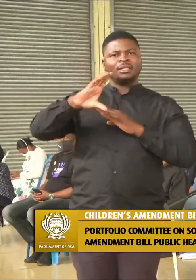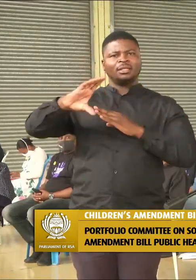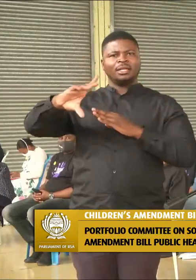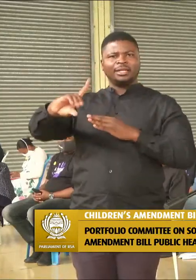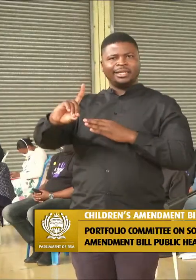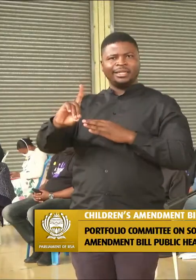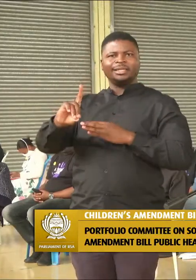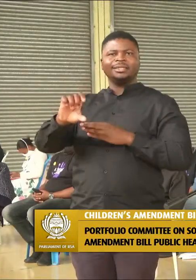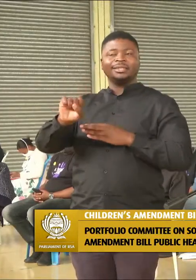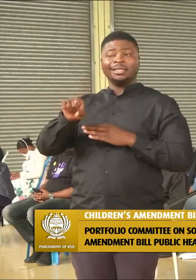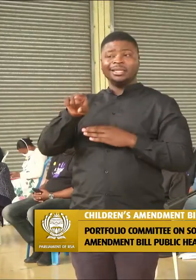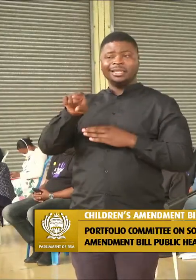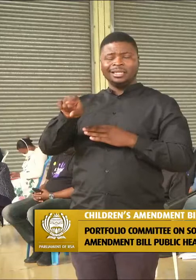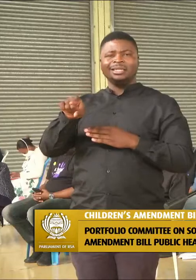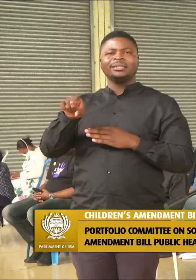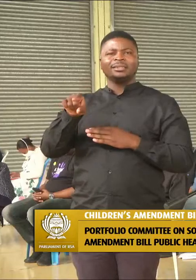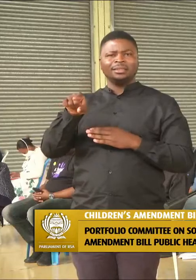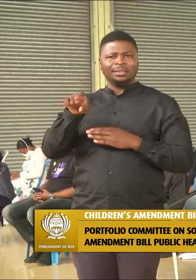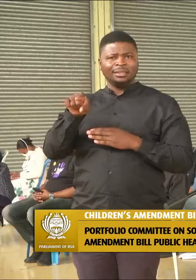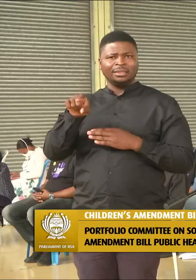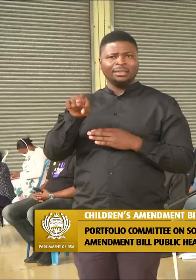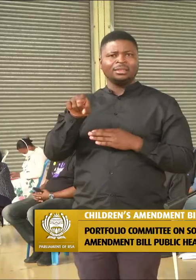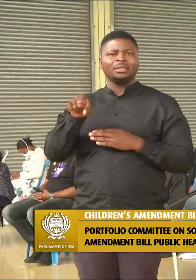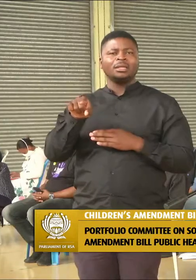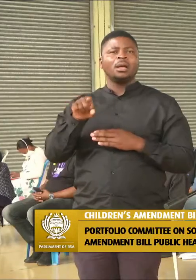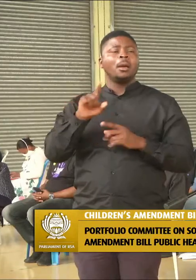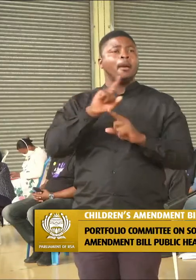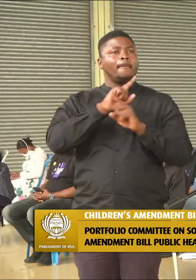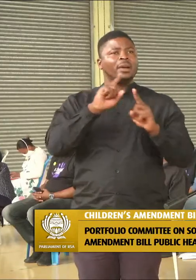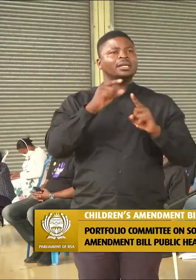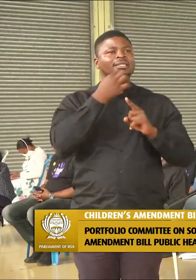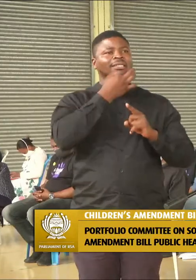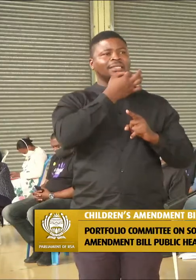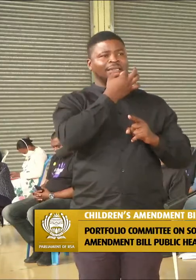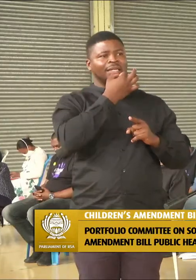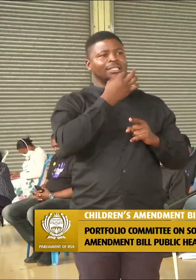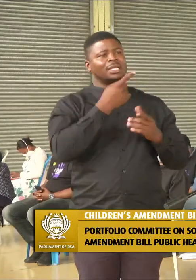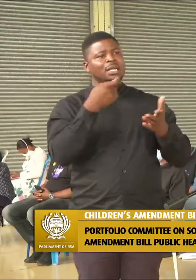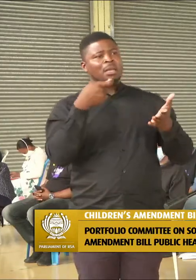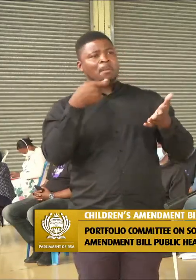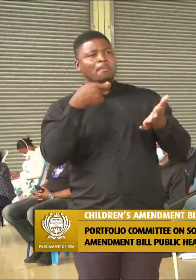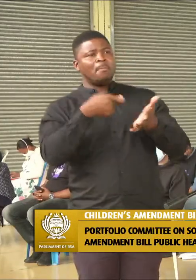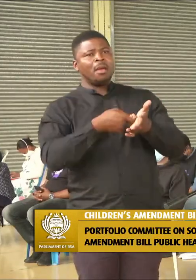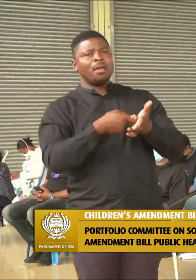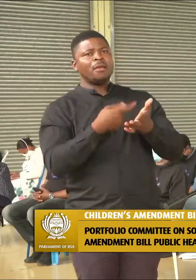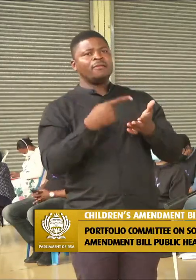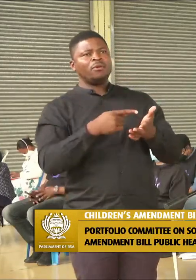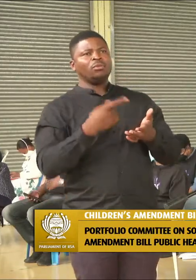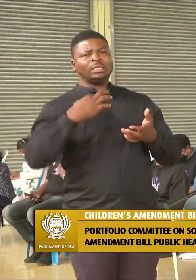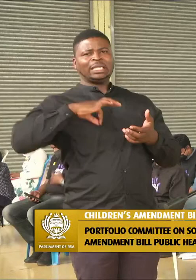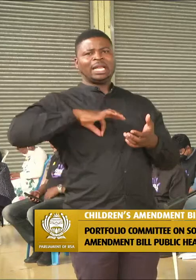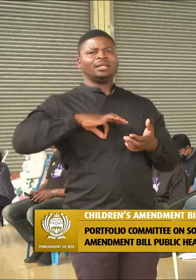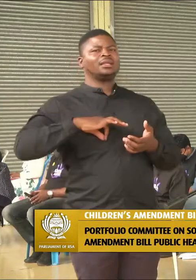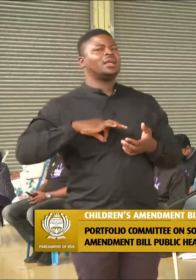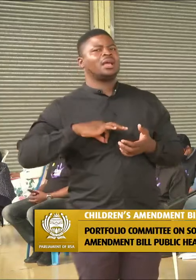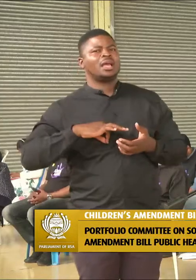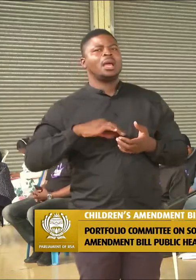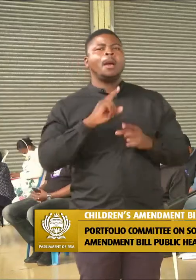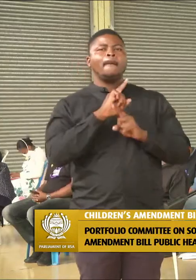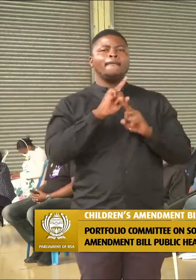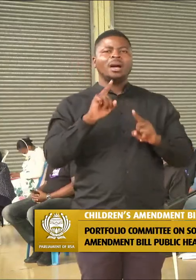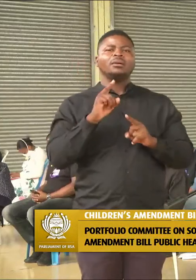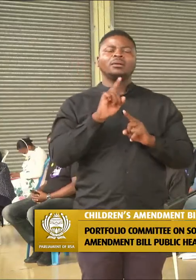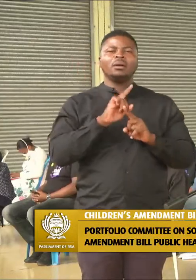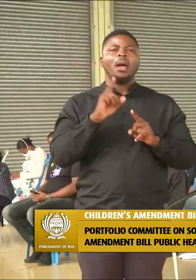nje ukwenza example not necessarily ukuthi mhlambe bazothi ukhokha imali engaka but kube mhlambe ne minimum wage ezosho